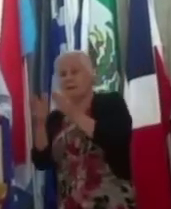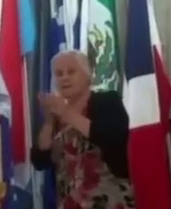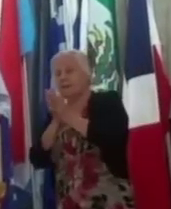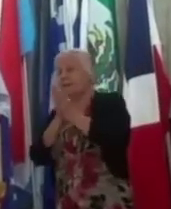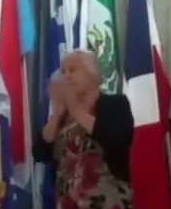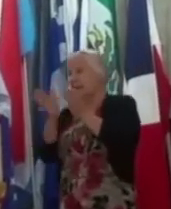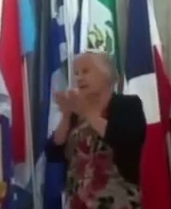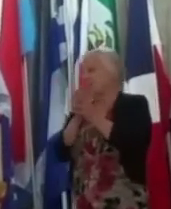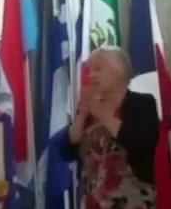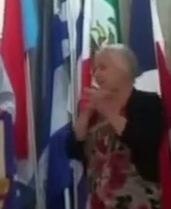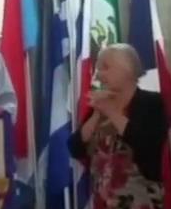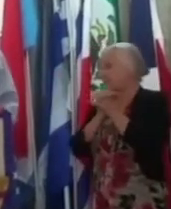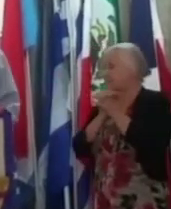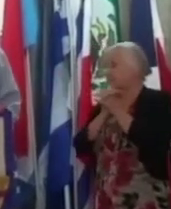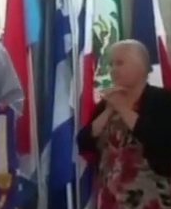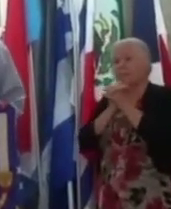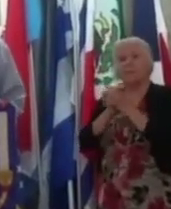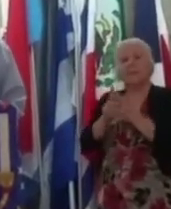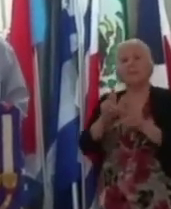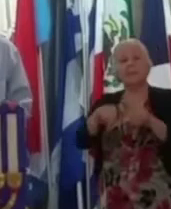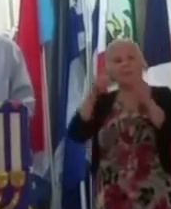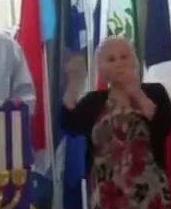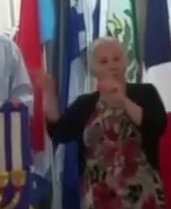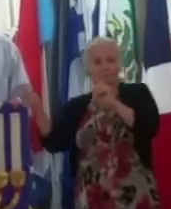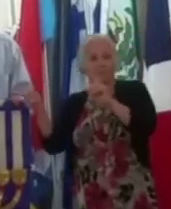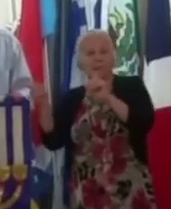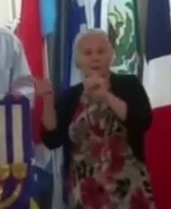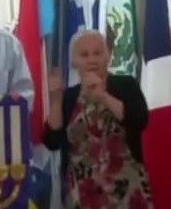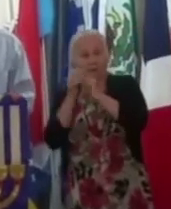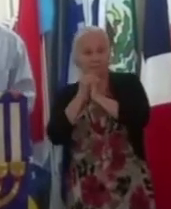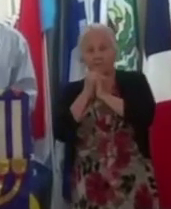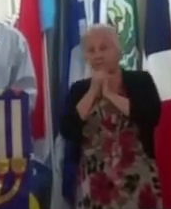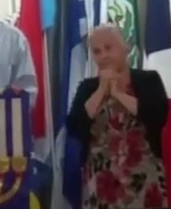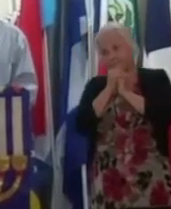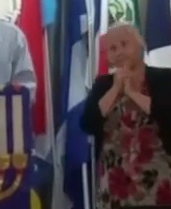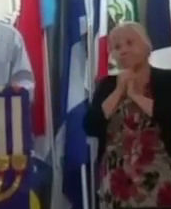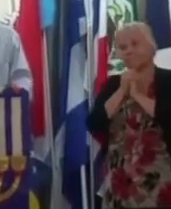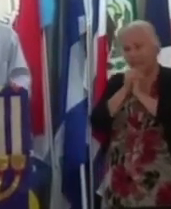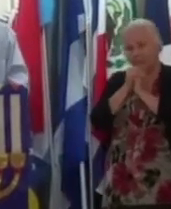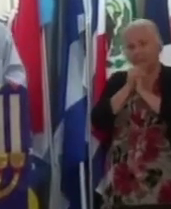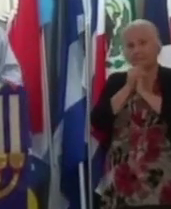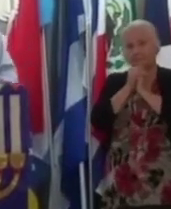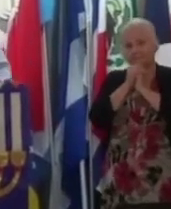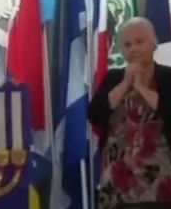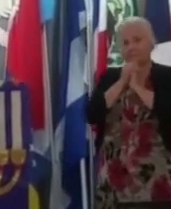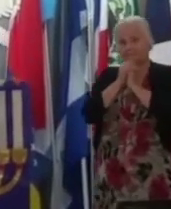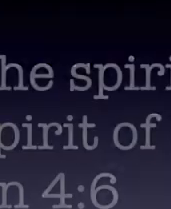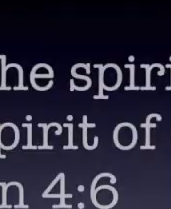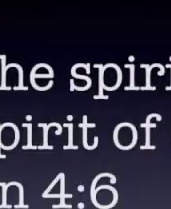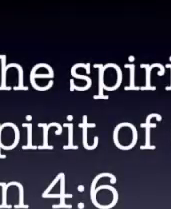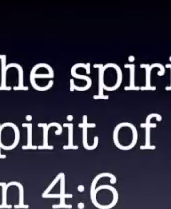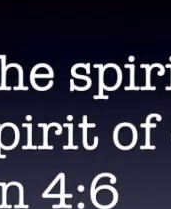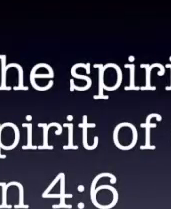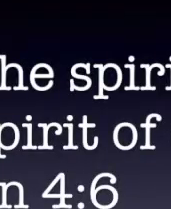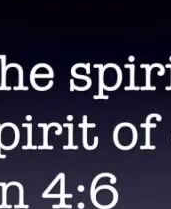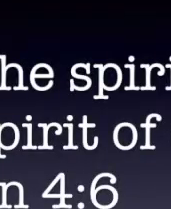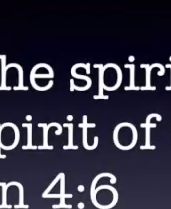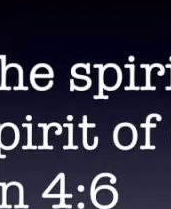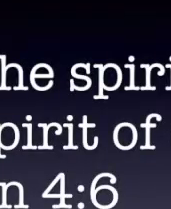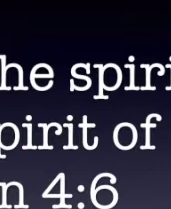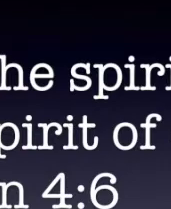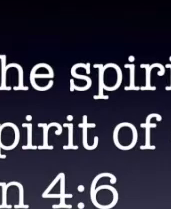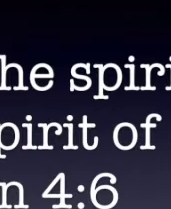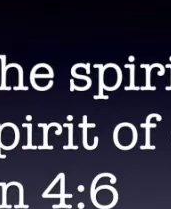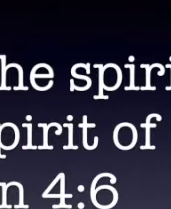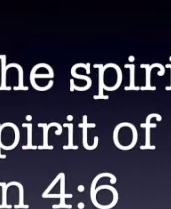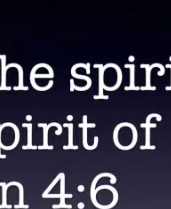a guiar a hacer nada that goes against his word. Que vaya en contra de su palabra. Amen. Amen. Amen. 1 John chapter 4, verse